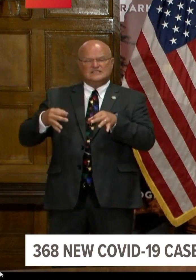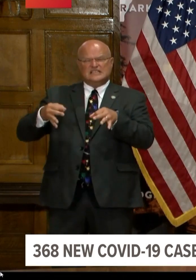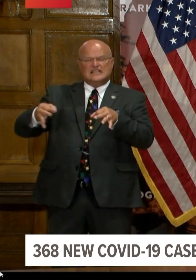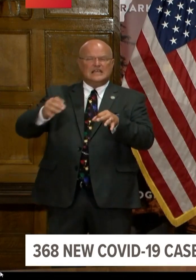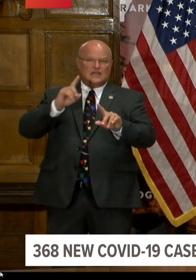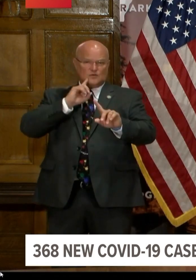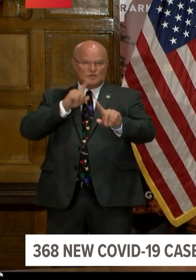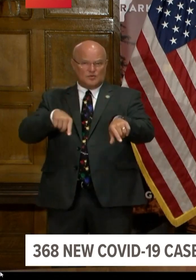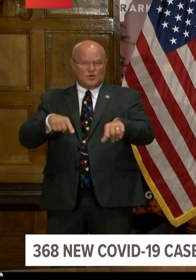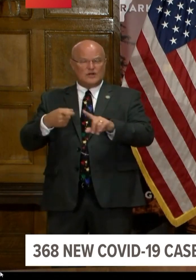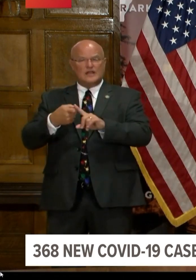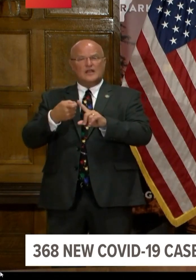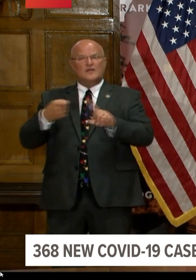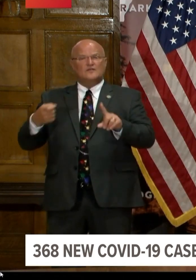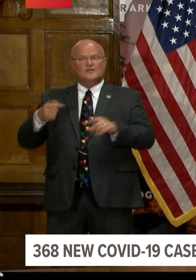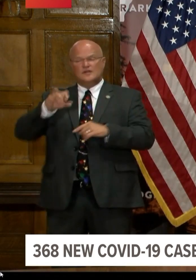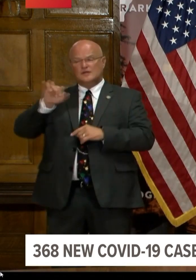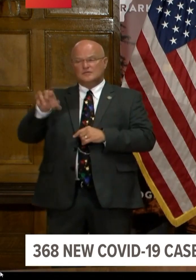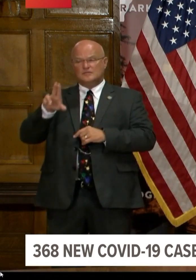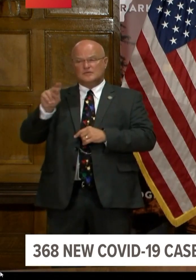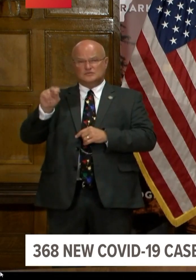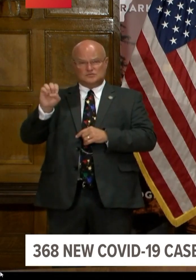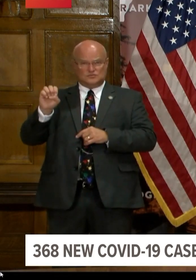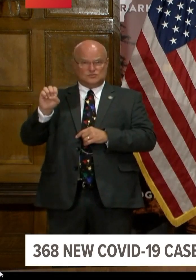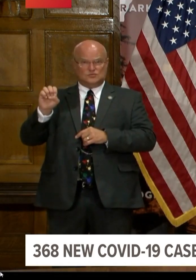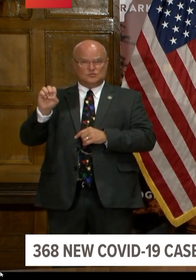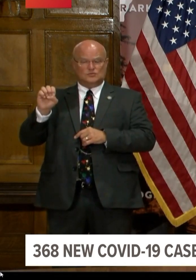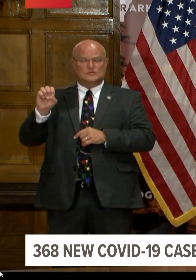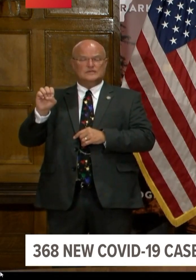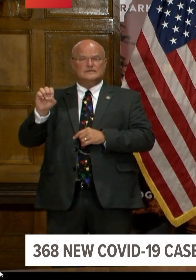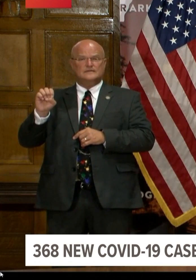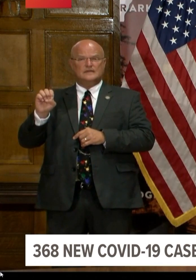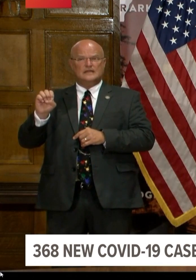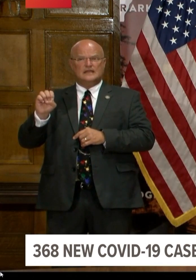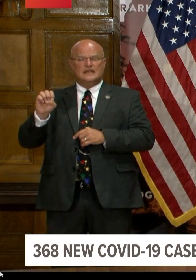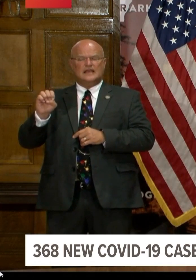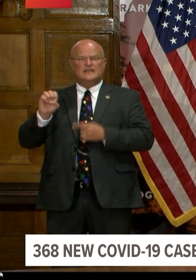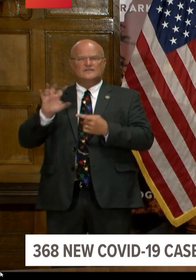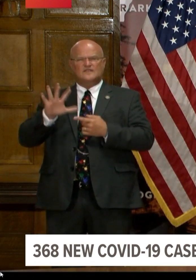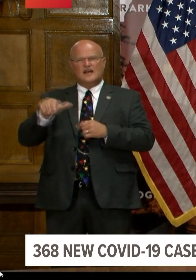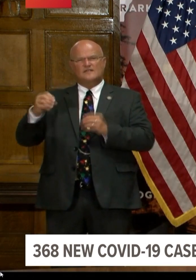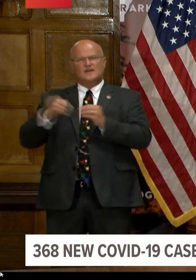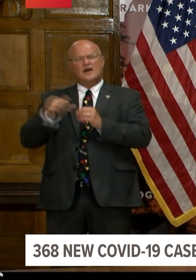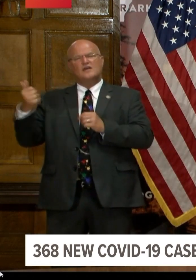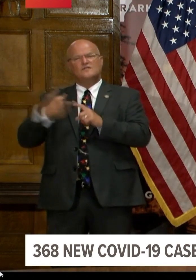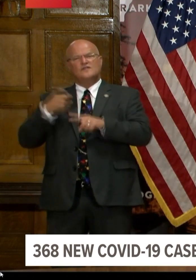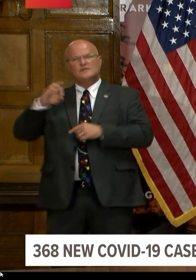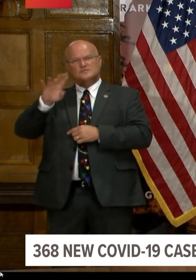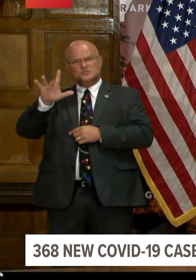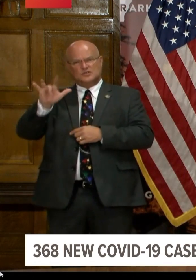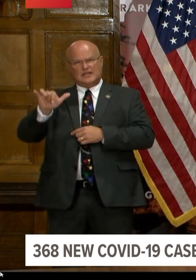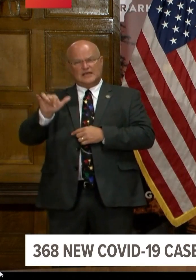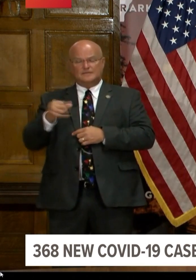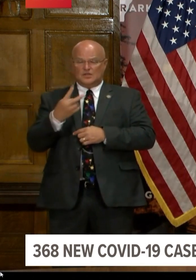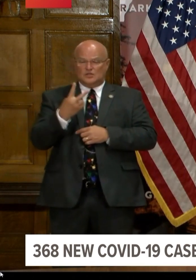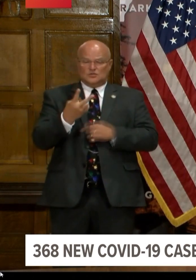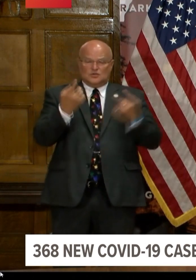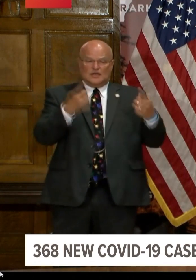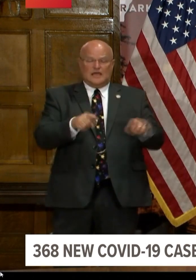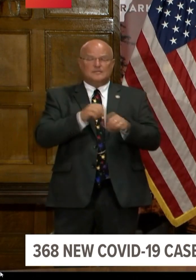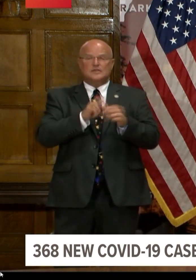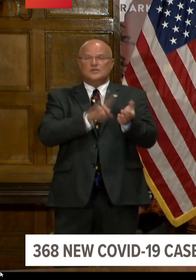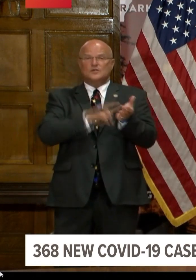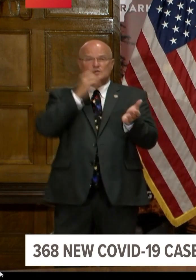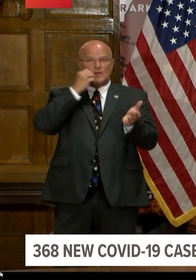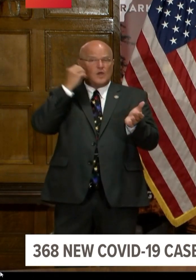reporting, coming from June on one, and 5 others from July. 2 of the deaths occurred in nursing